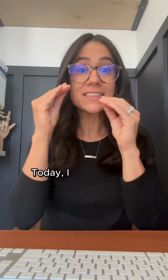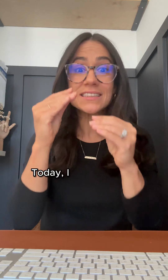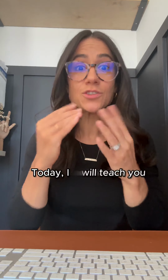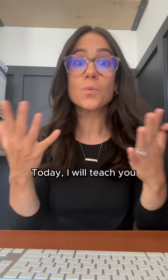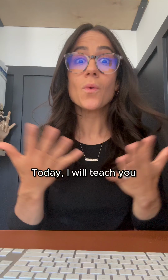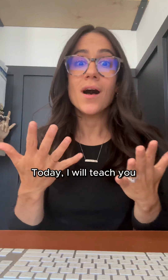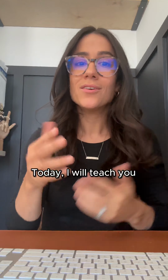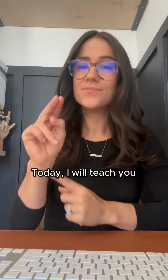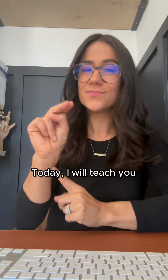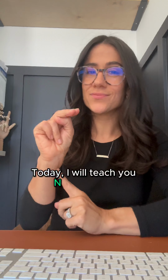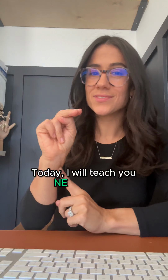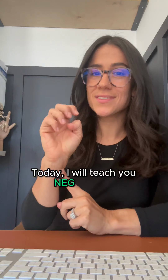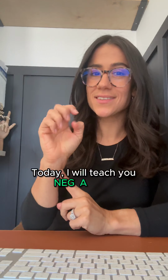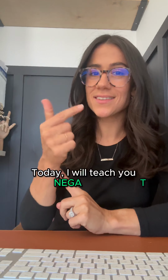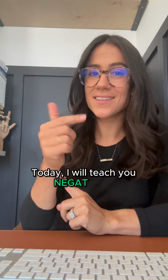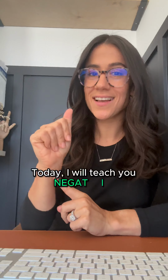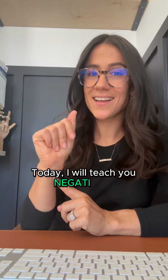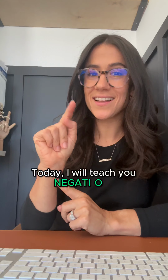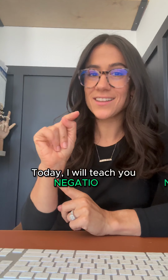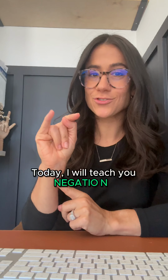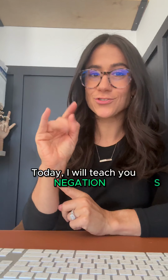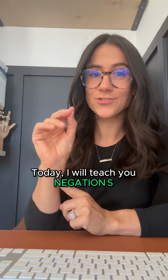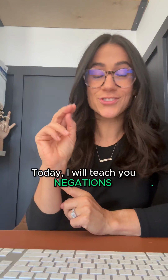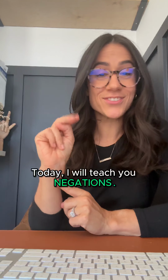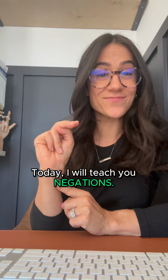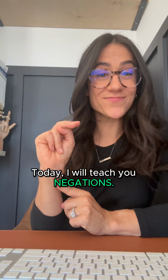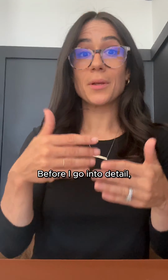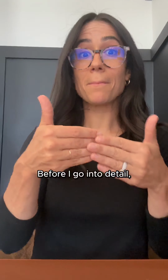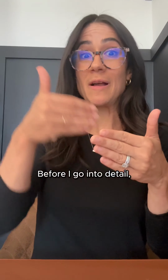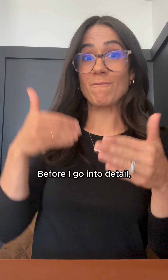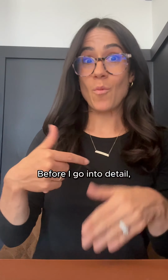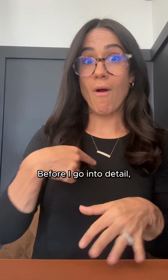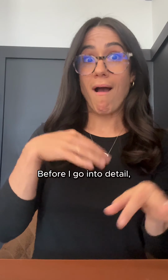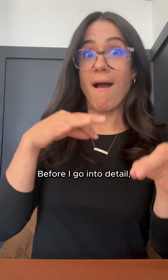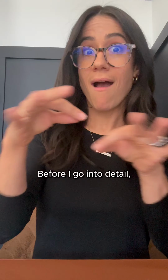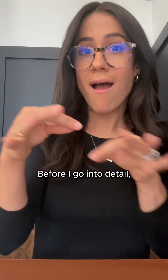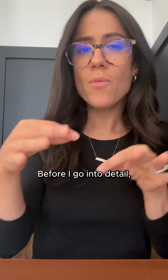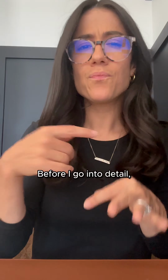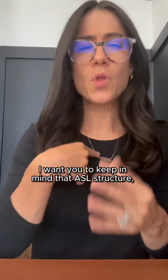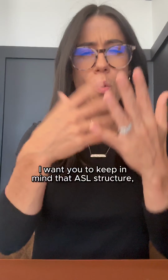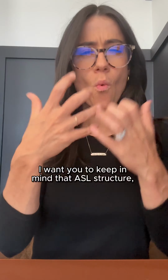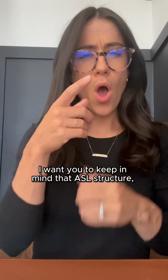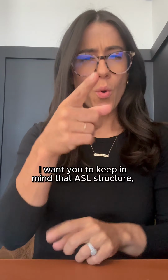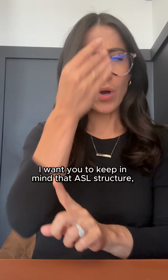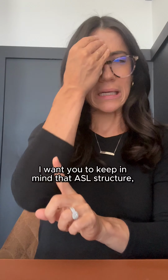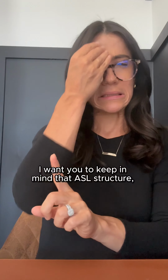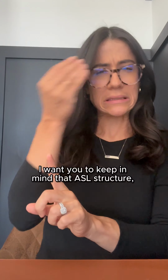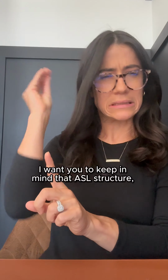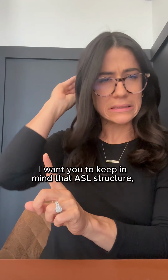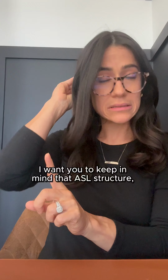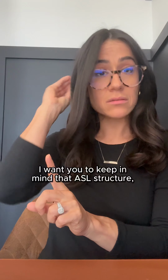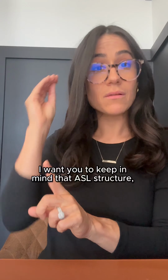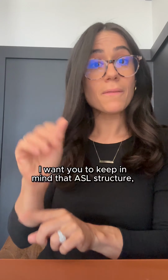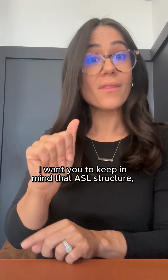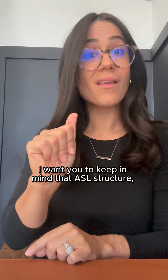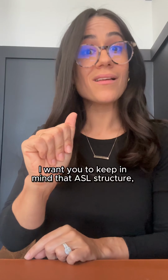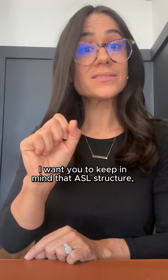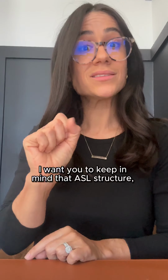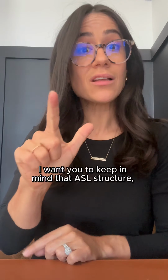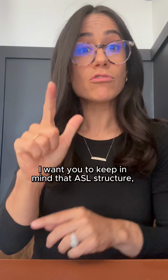Today, I will teach you negations. Before I go into detail, I want you to keep in mind that ASL